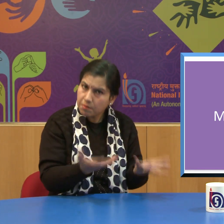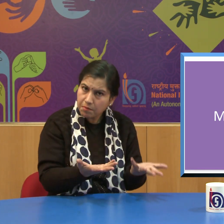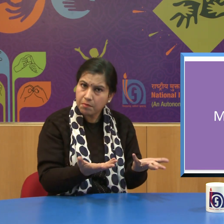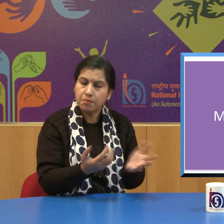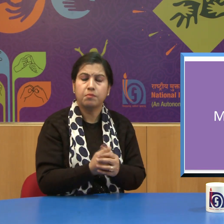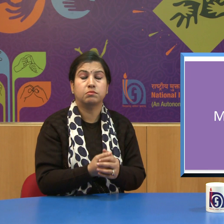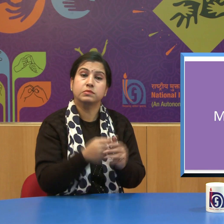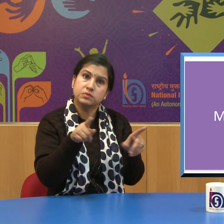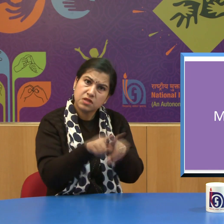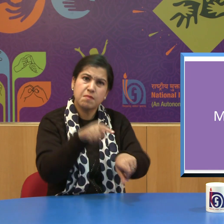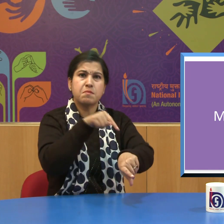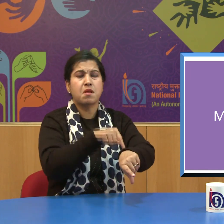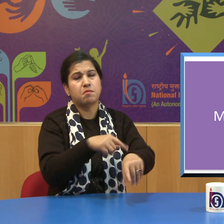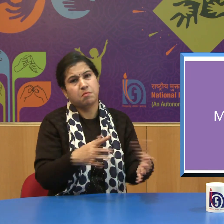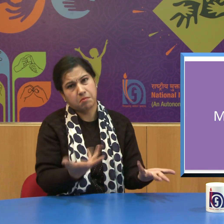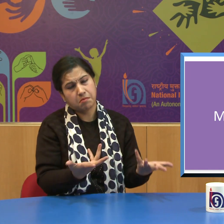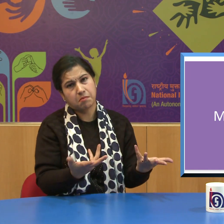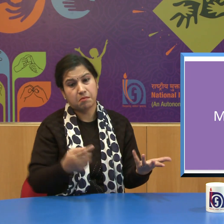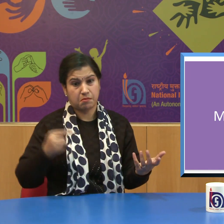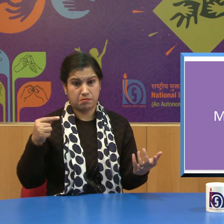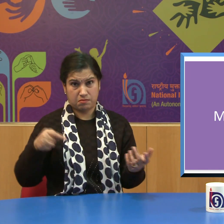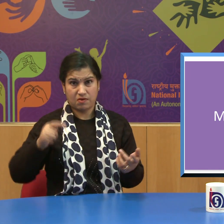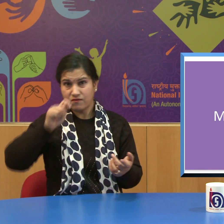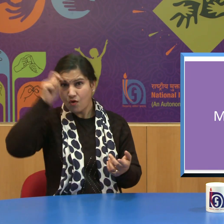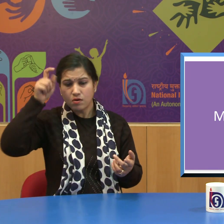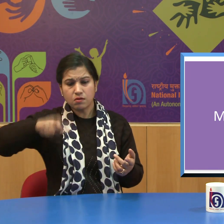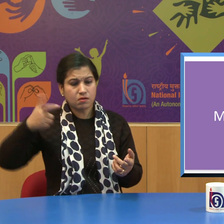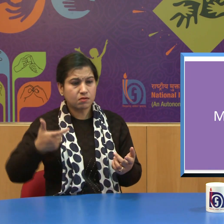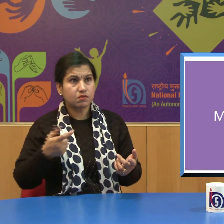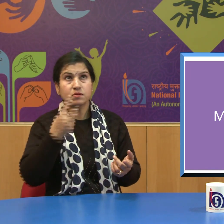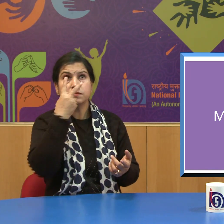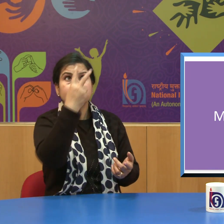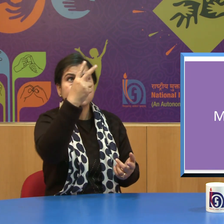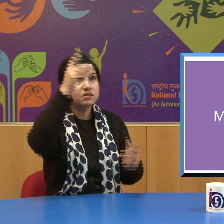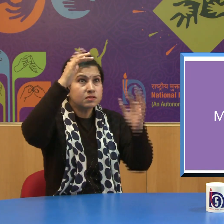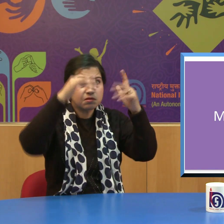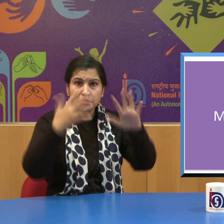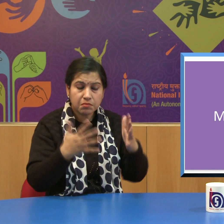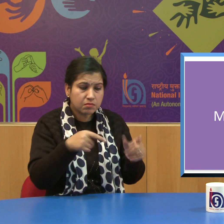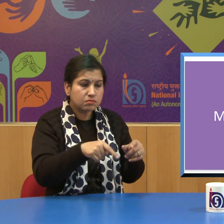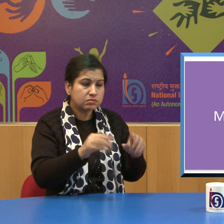at that time also the British did not decrease the demand for revenue,